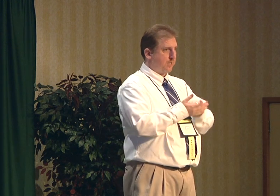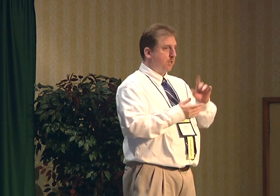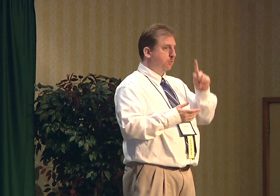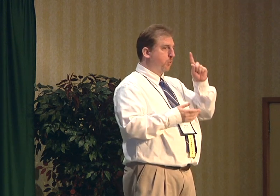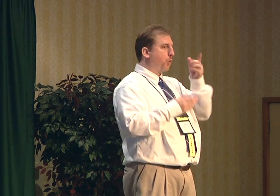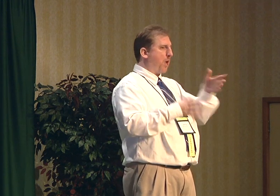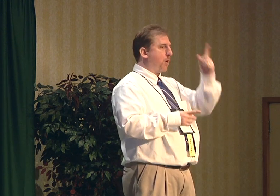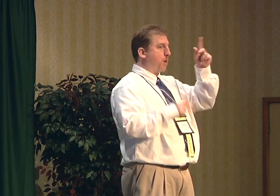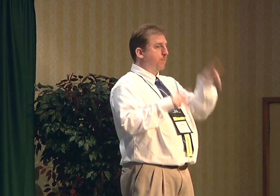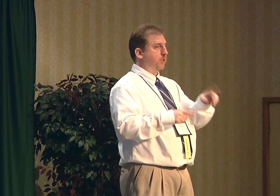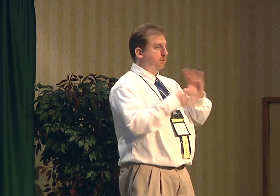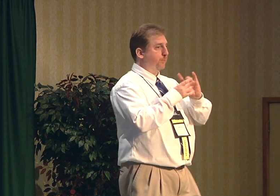devalue deaf people.